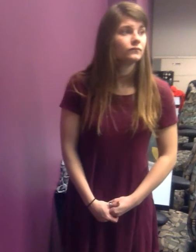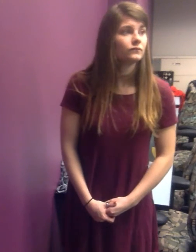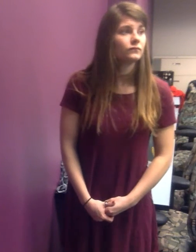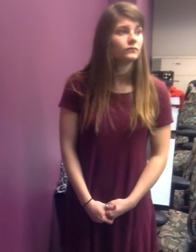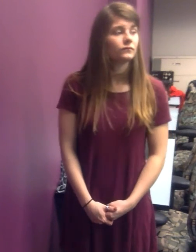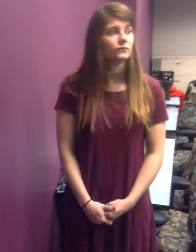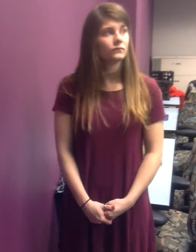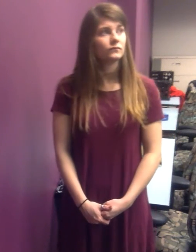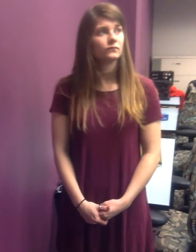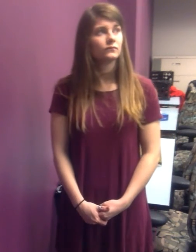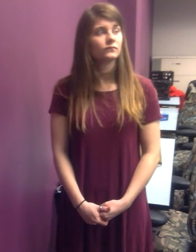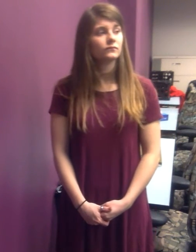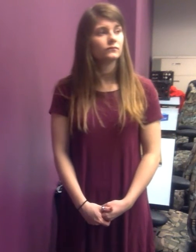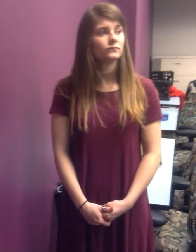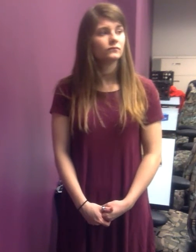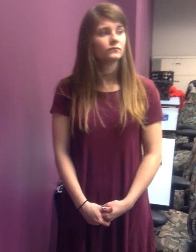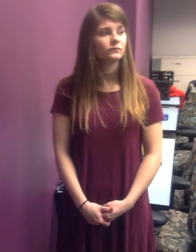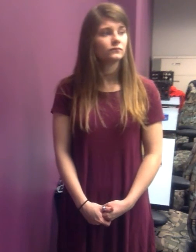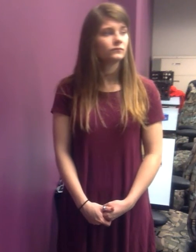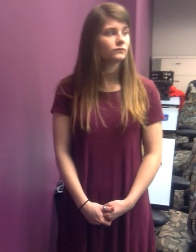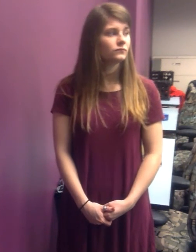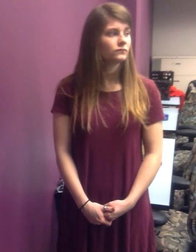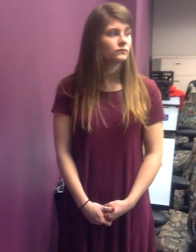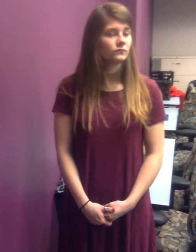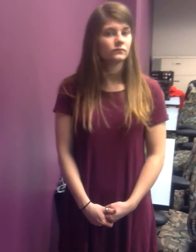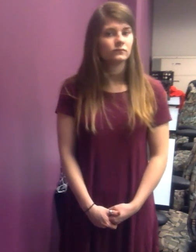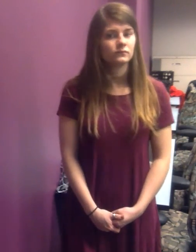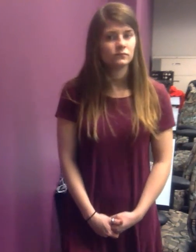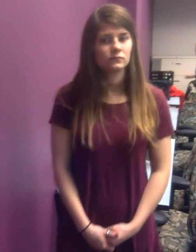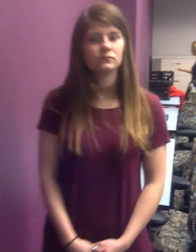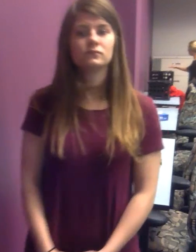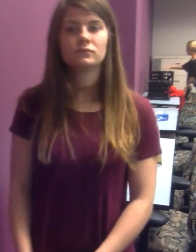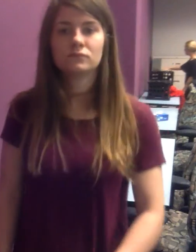Frontline continues online with a multimedia